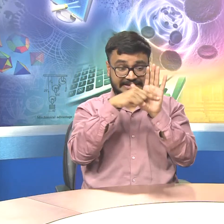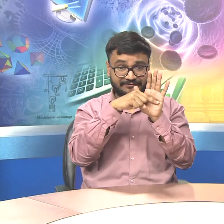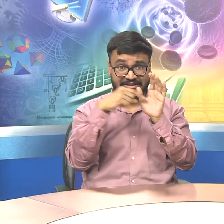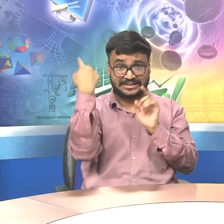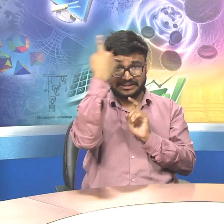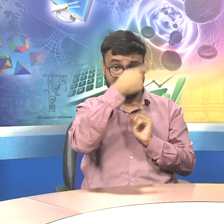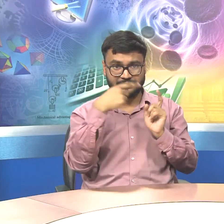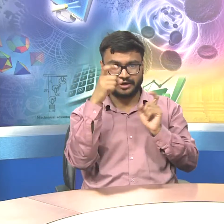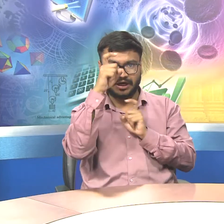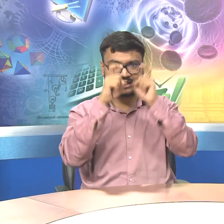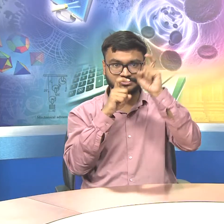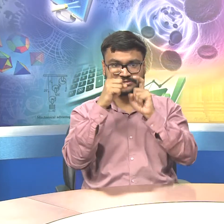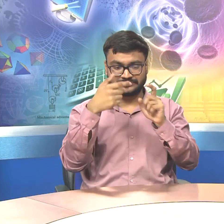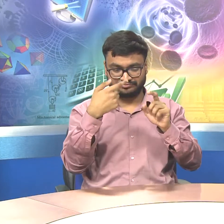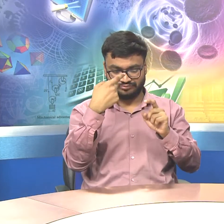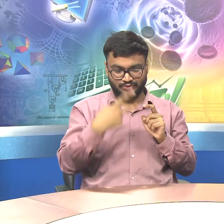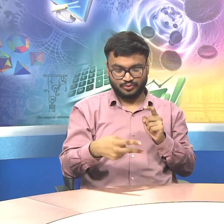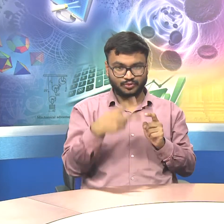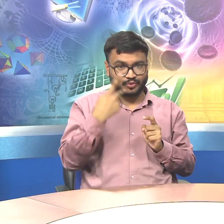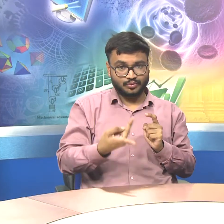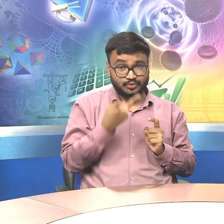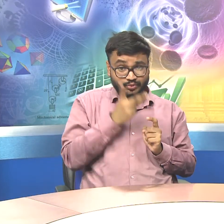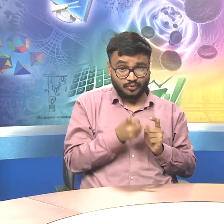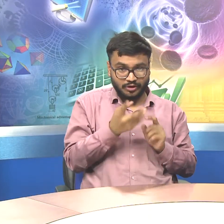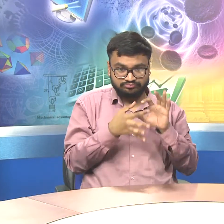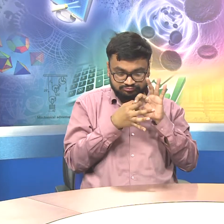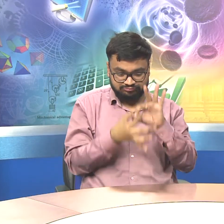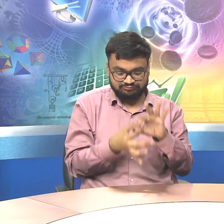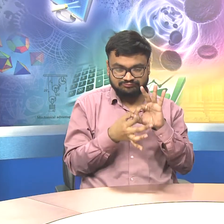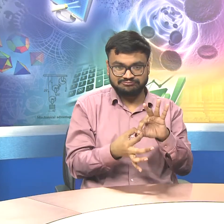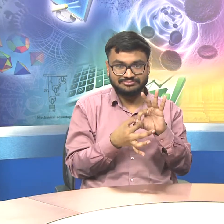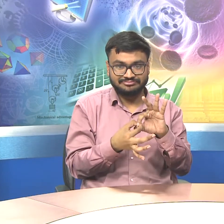not and the negative facial expression are important.